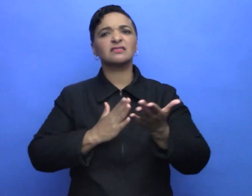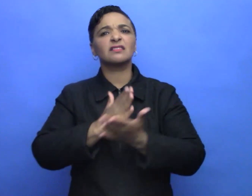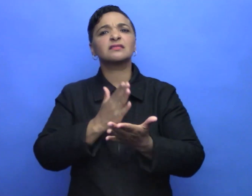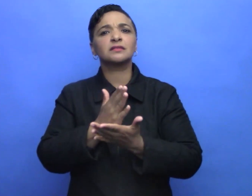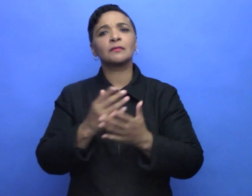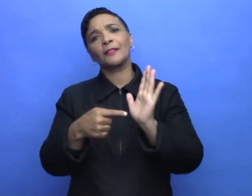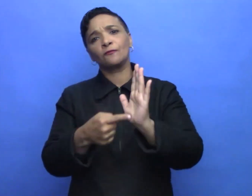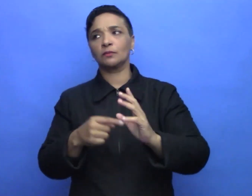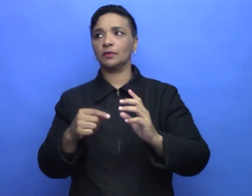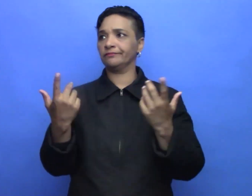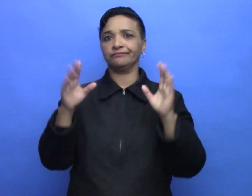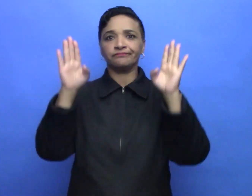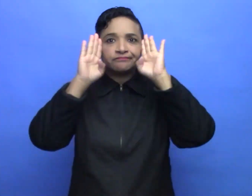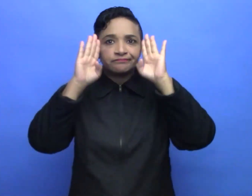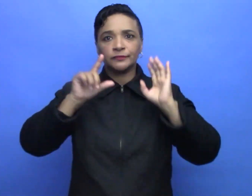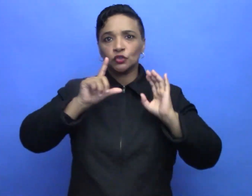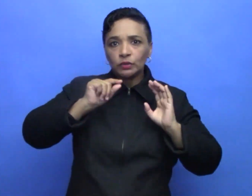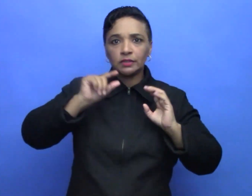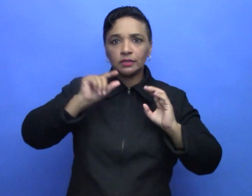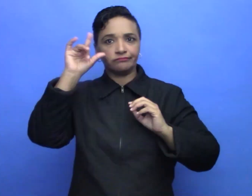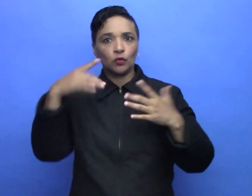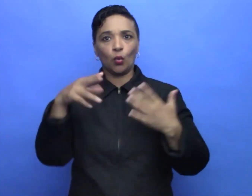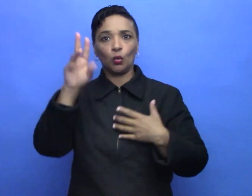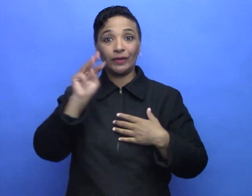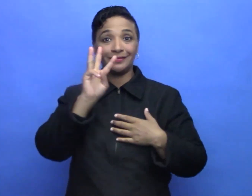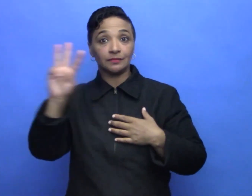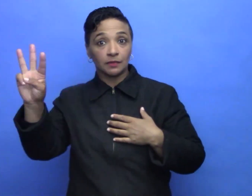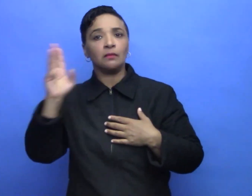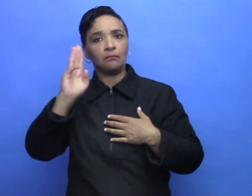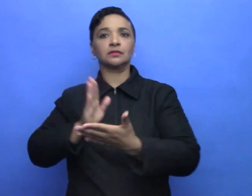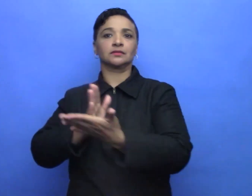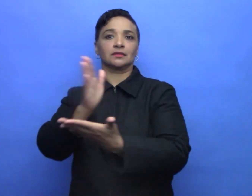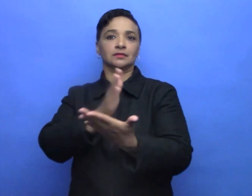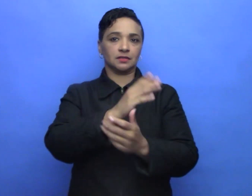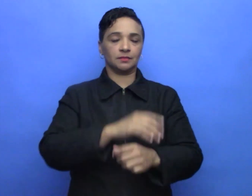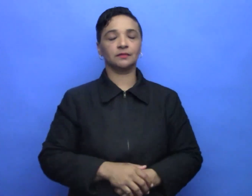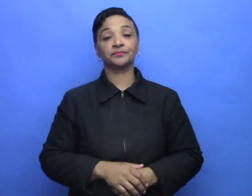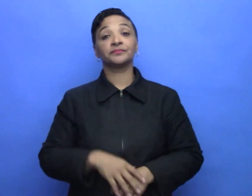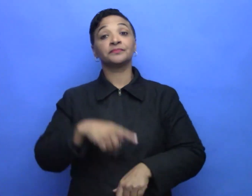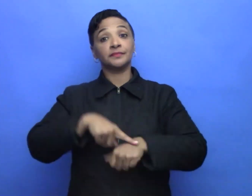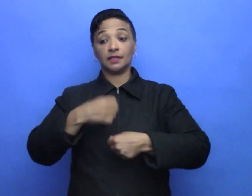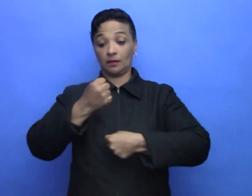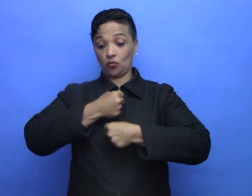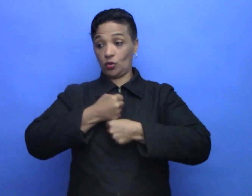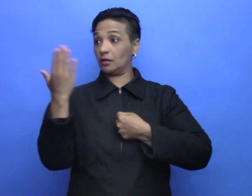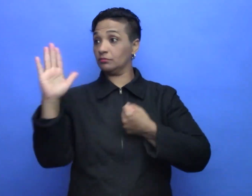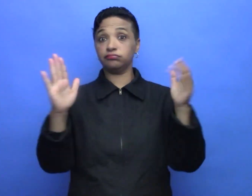media or UN websites. And also during the career, these career fairs, there could